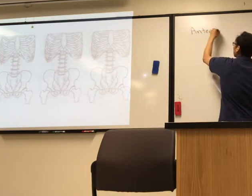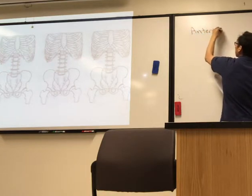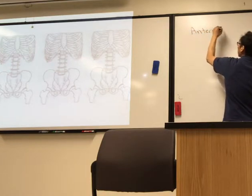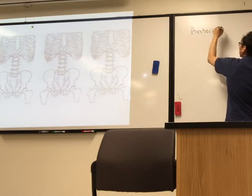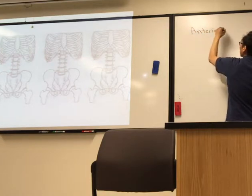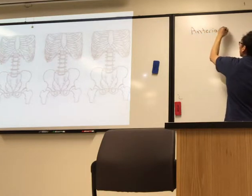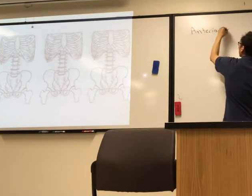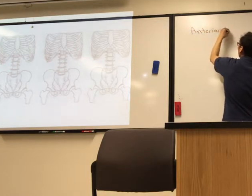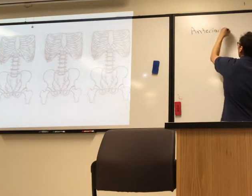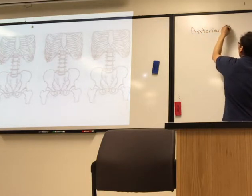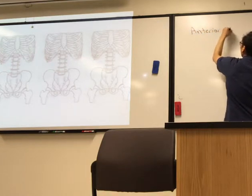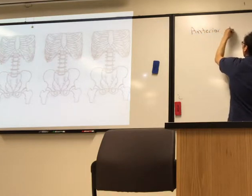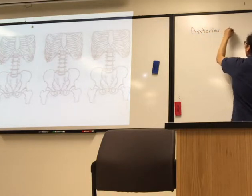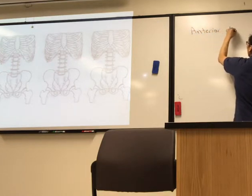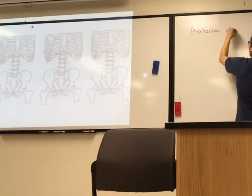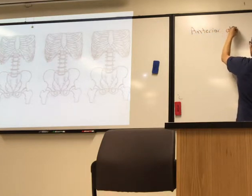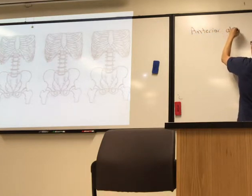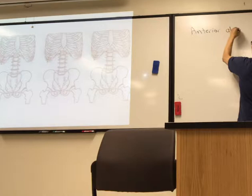anterior